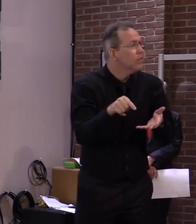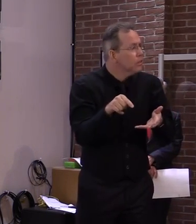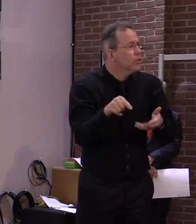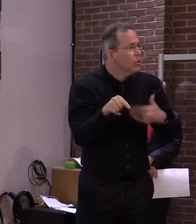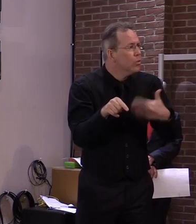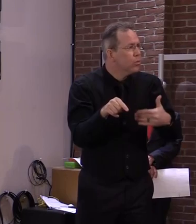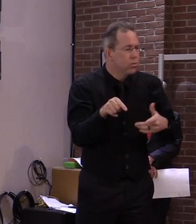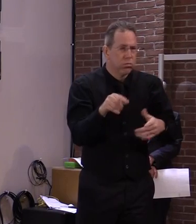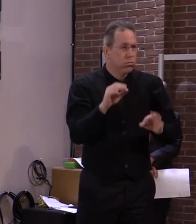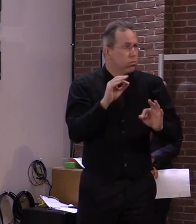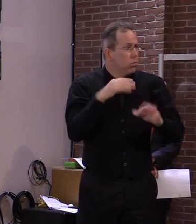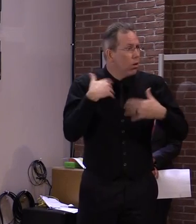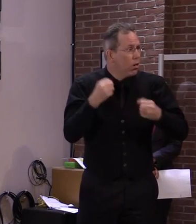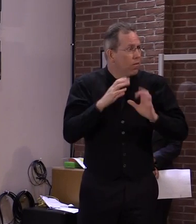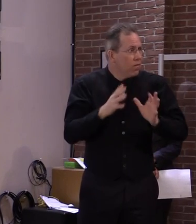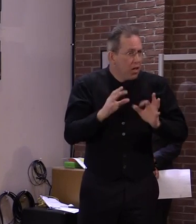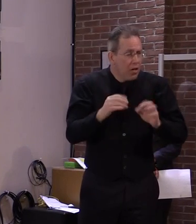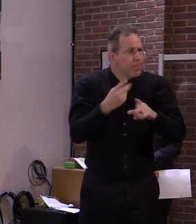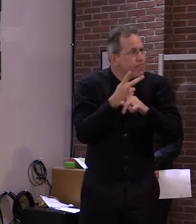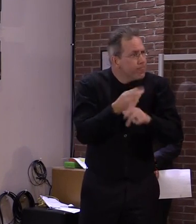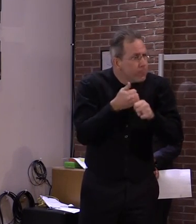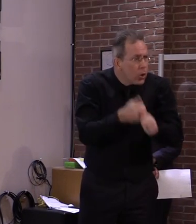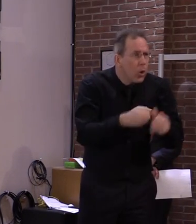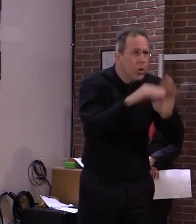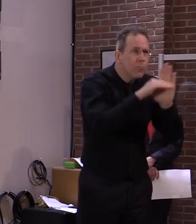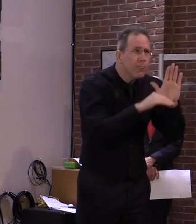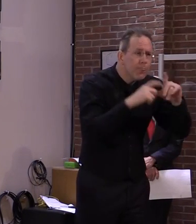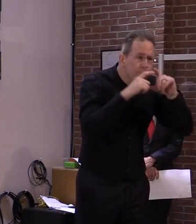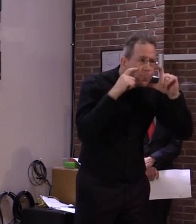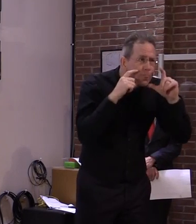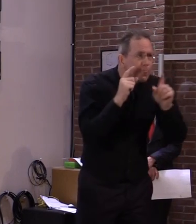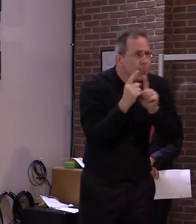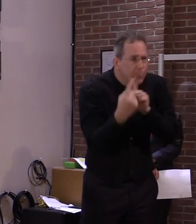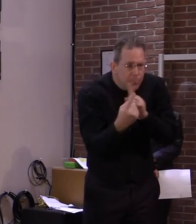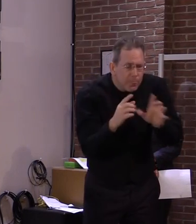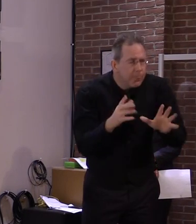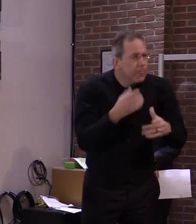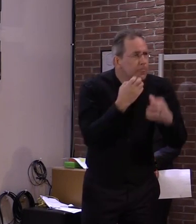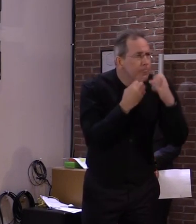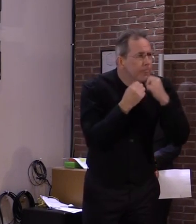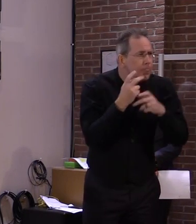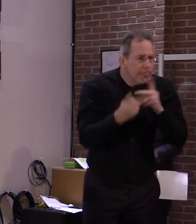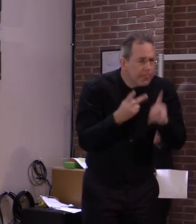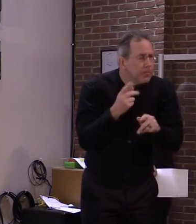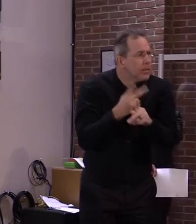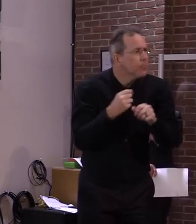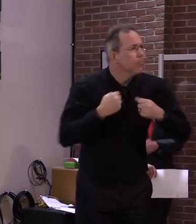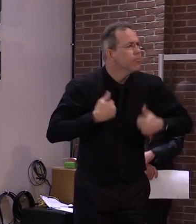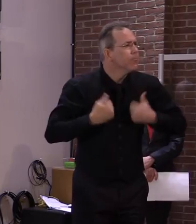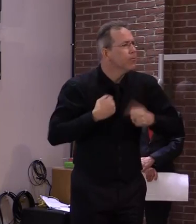the supply on a weekly basis and get the vaccinations in the arms of needy Vermonters.